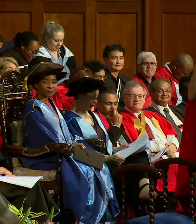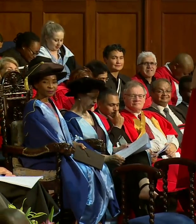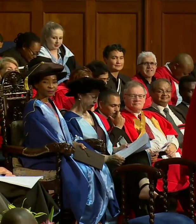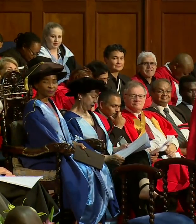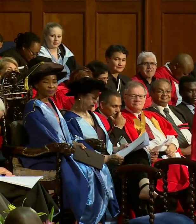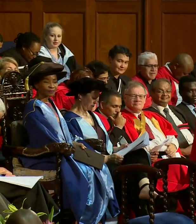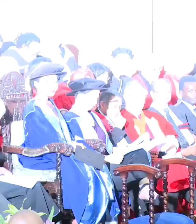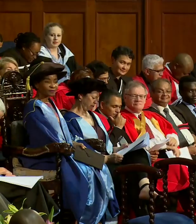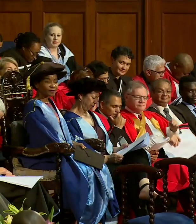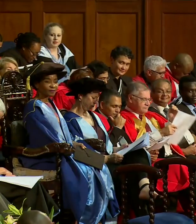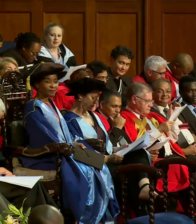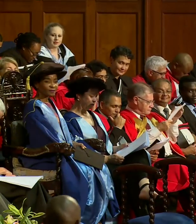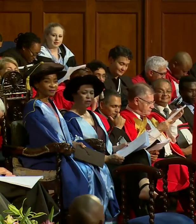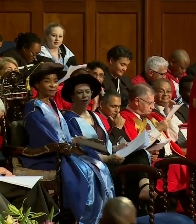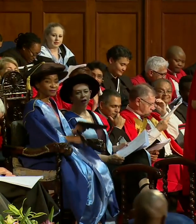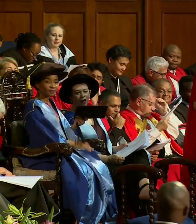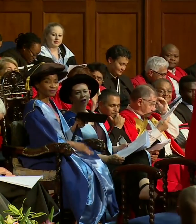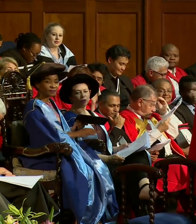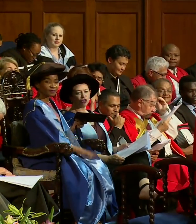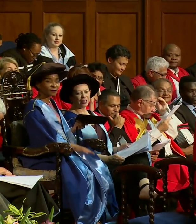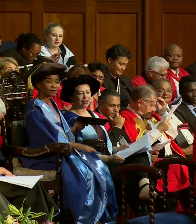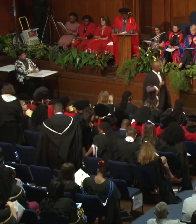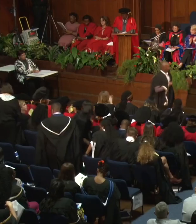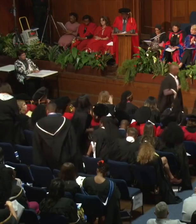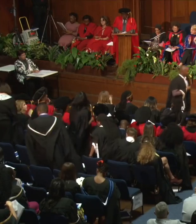Moshita Gerard Makara.